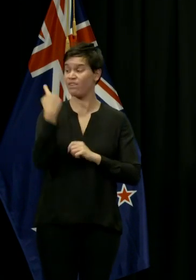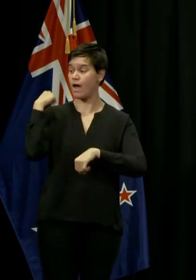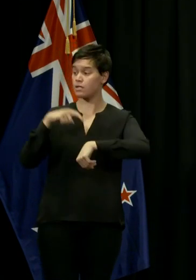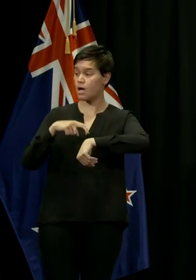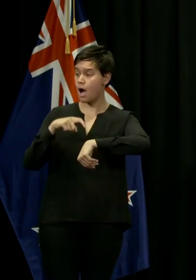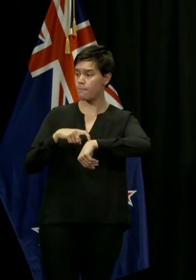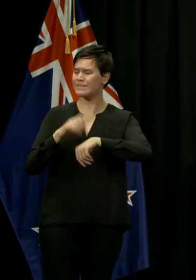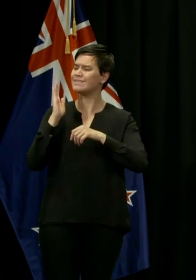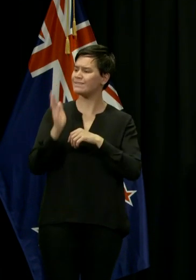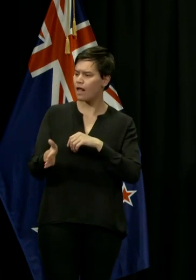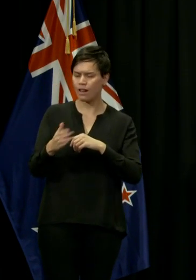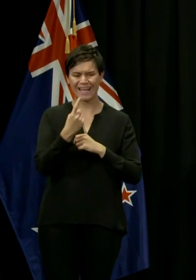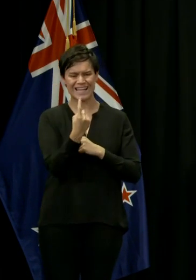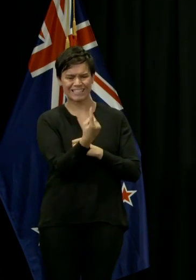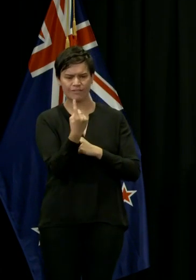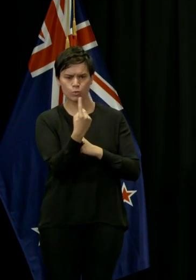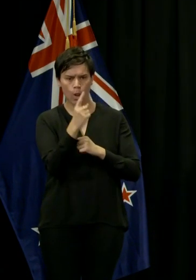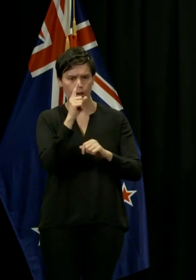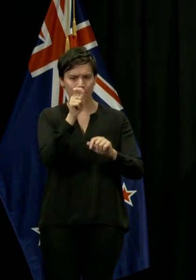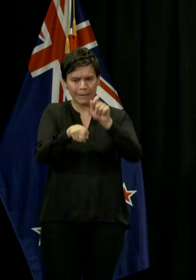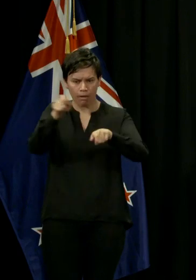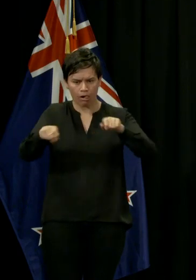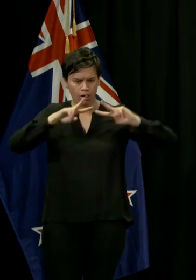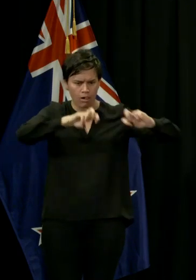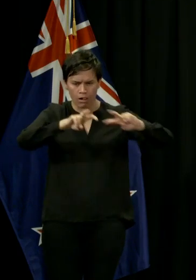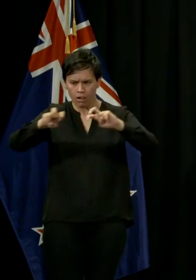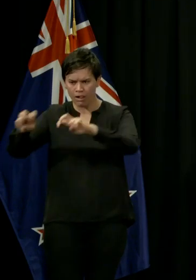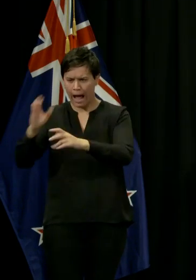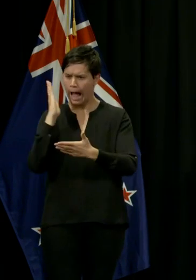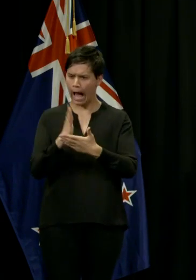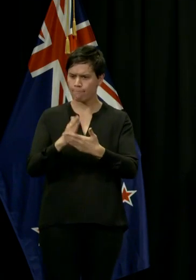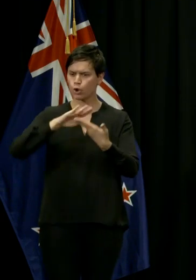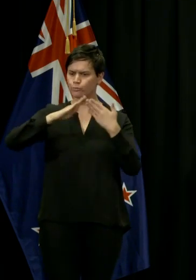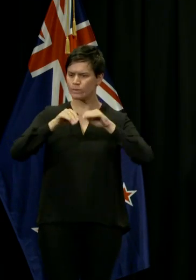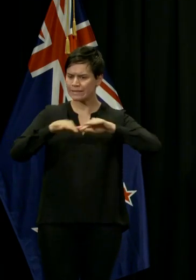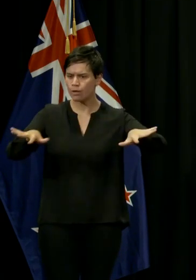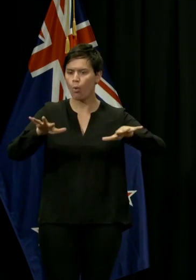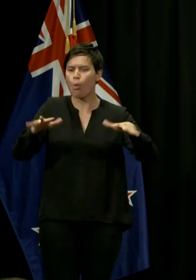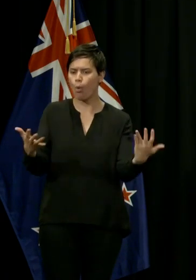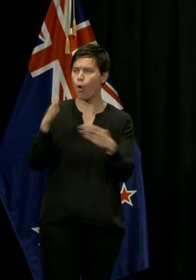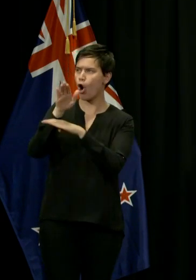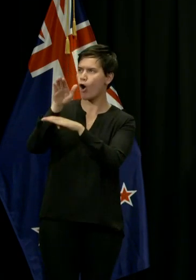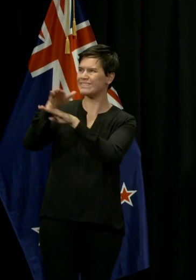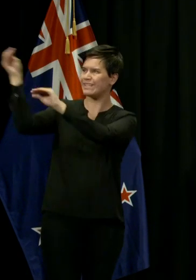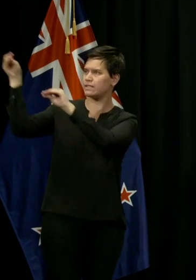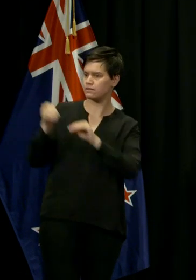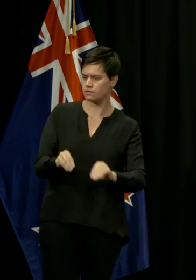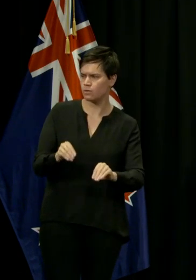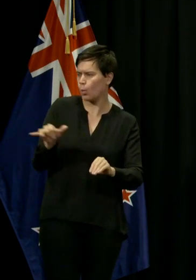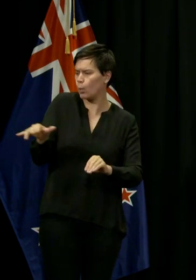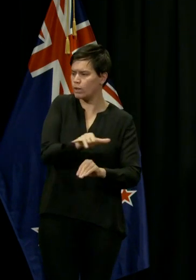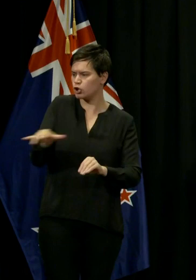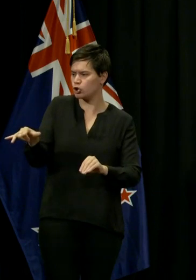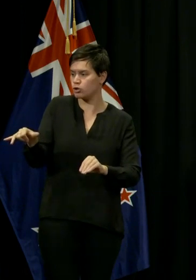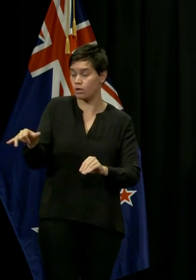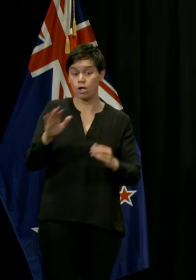of those individual cases to ascertain community transmission or not. We're now of the view that it is confirmed, and that